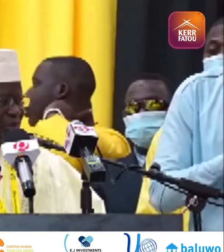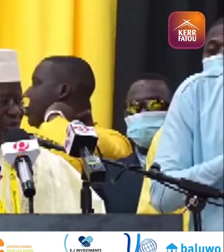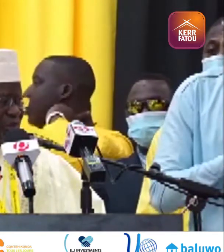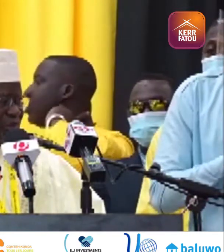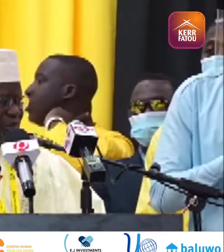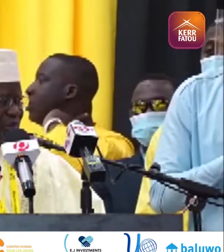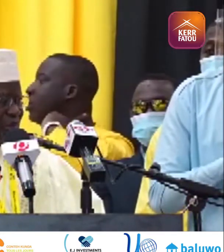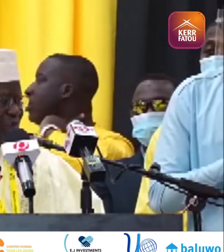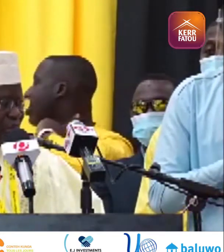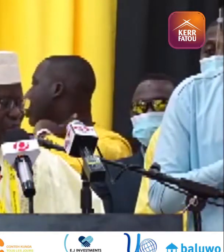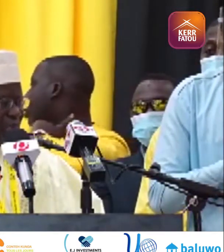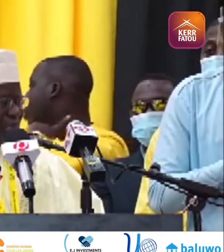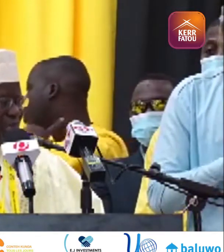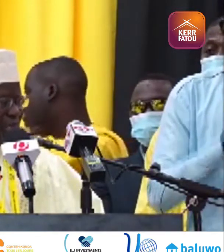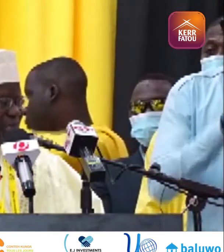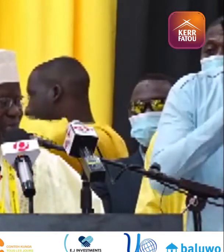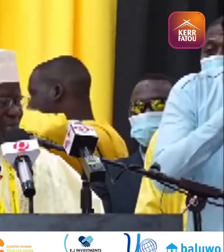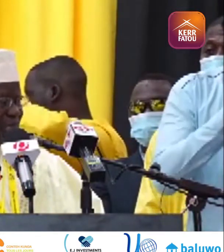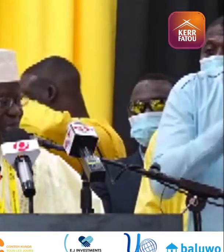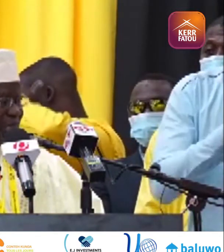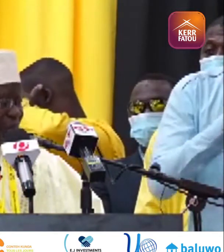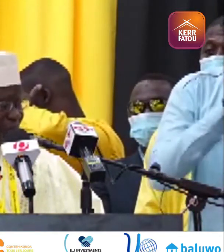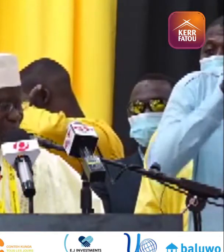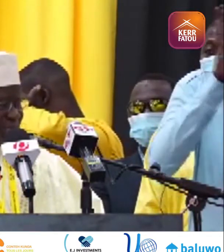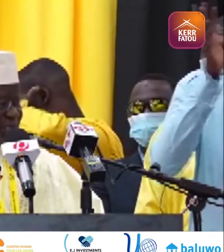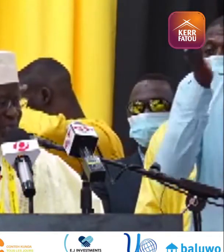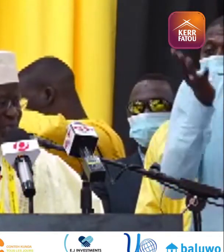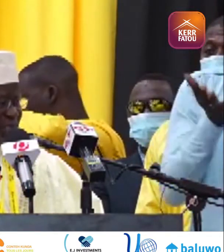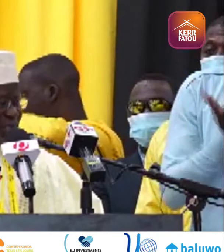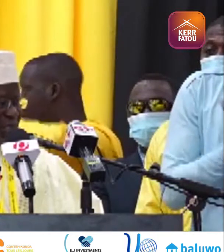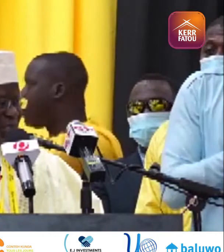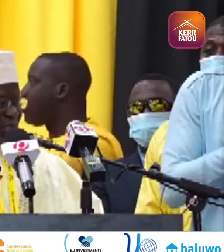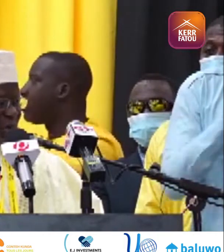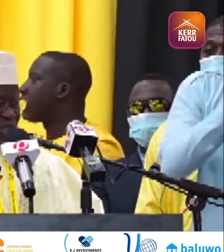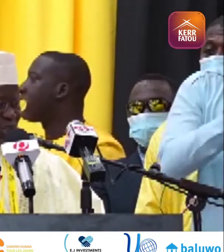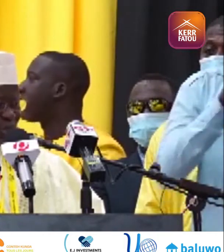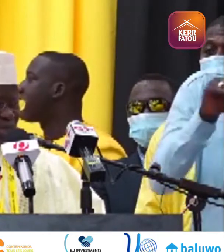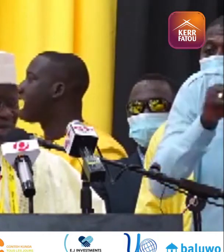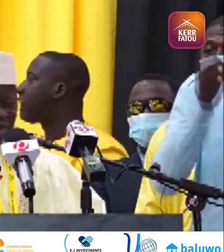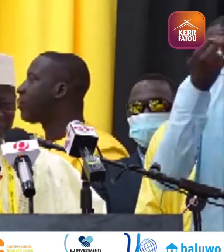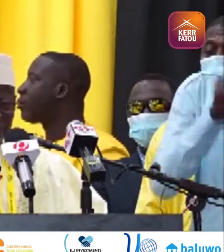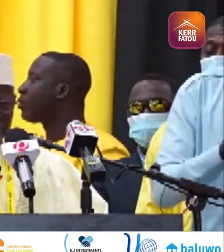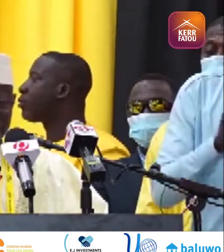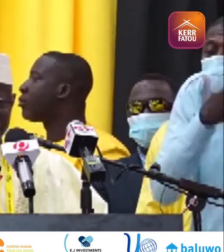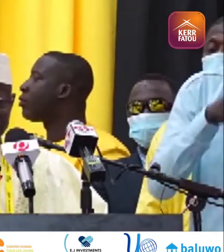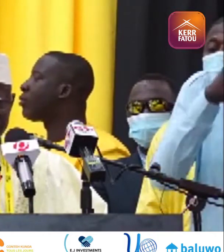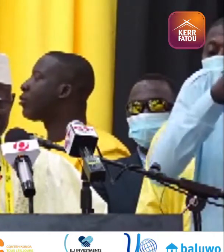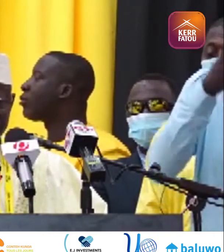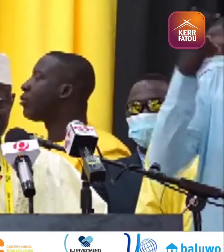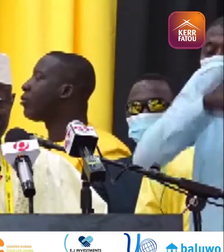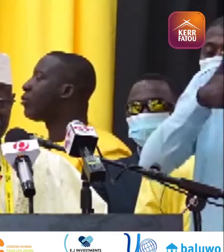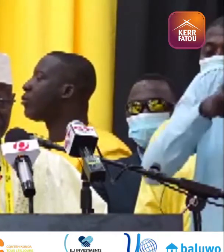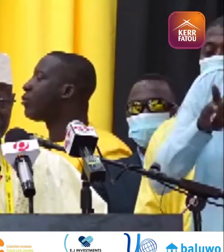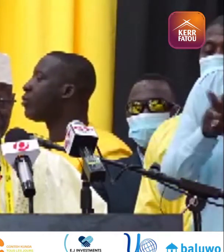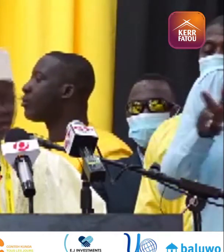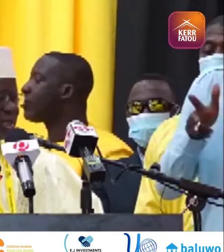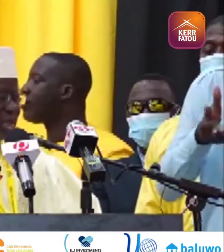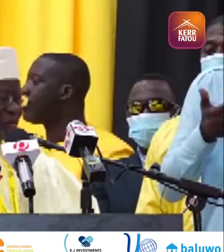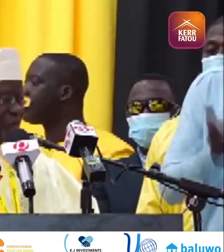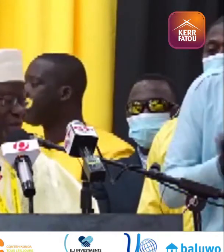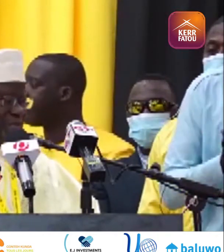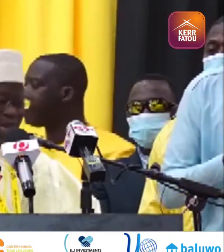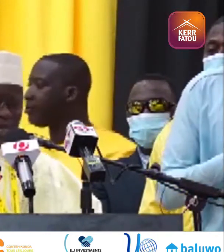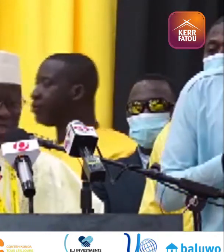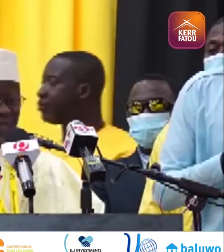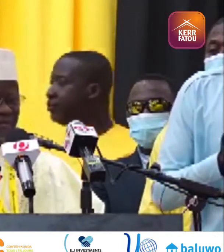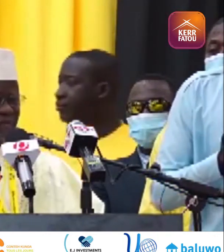catalog all the events constituting the activities. We'll just